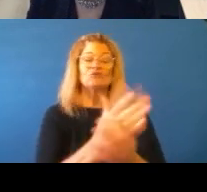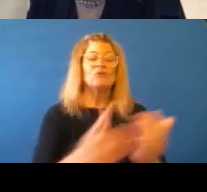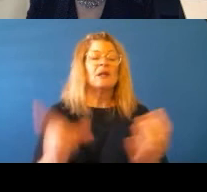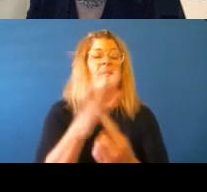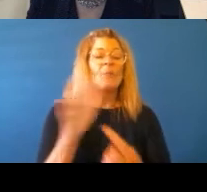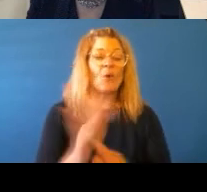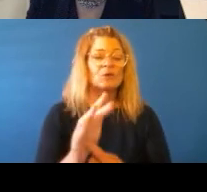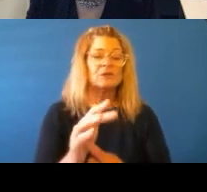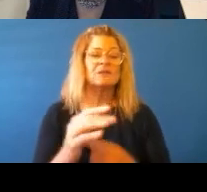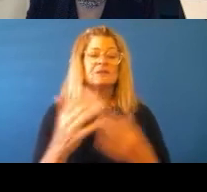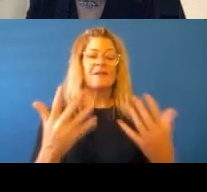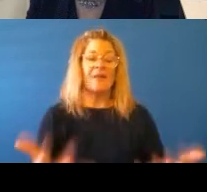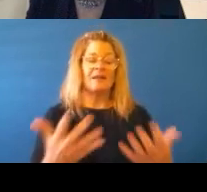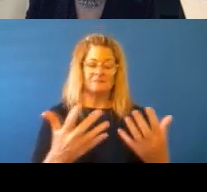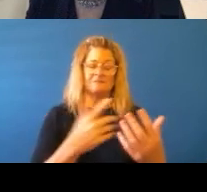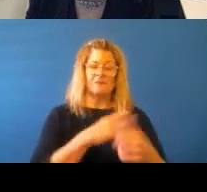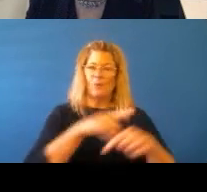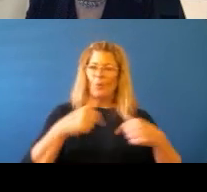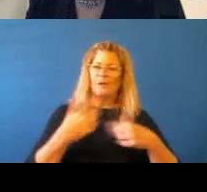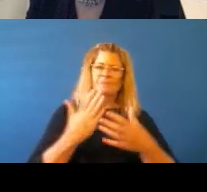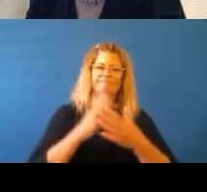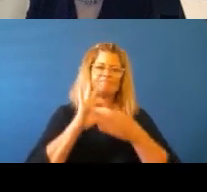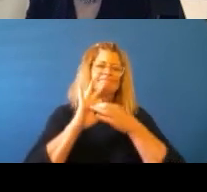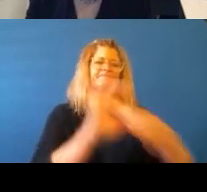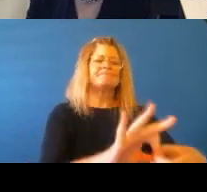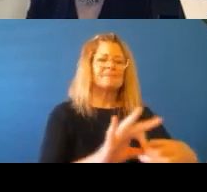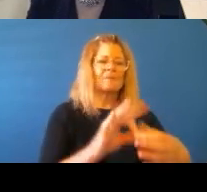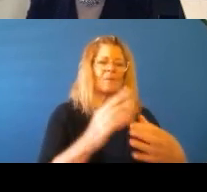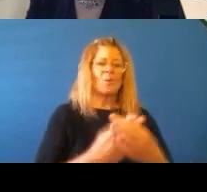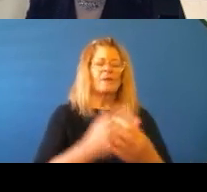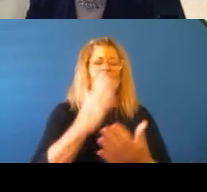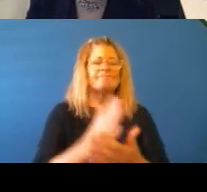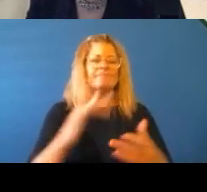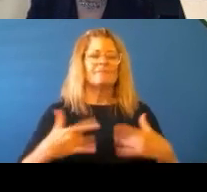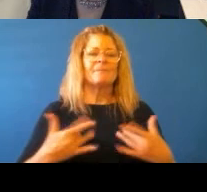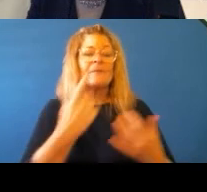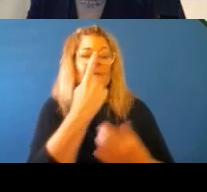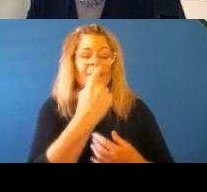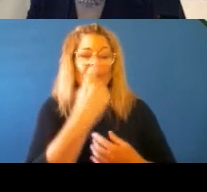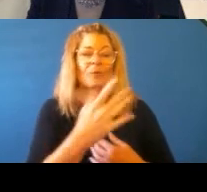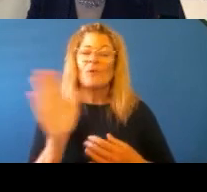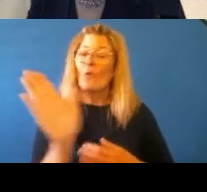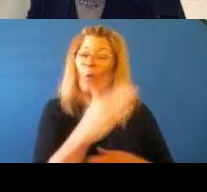work that's being done on the ground, all of those models while meaningful,